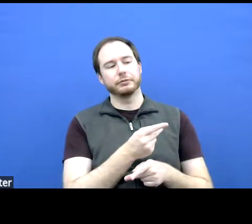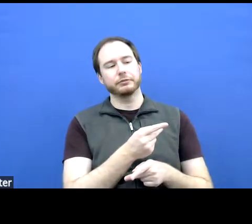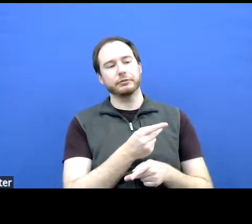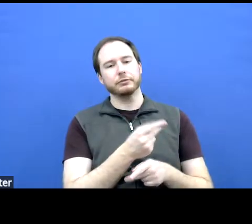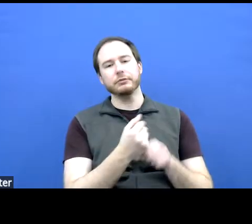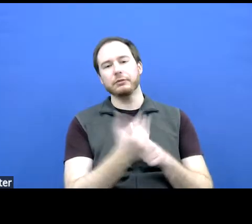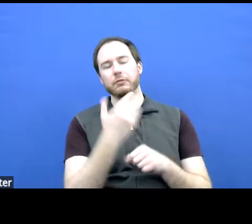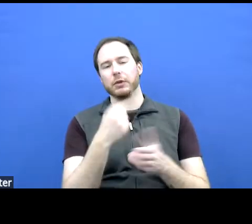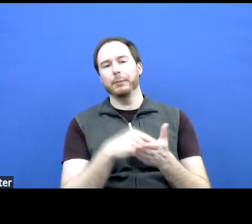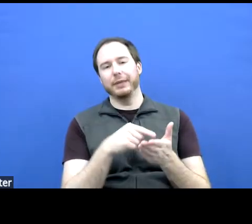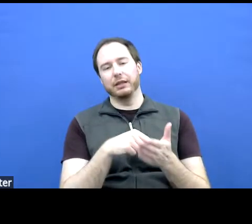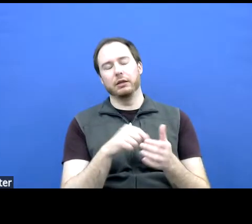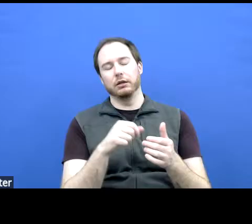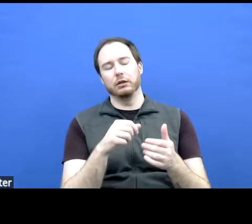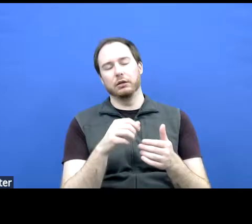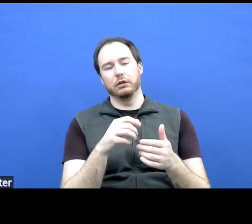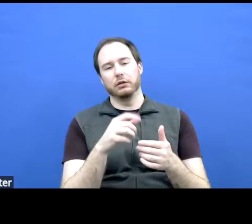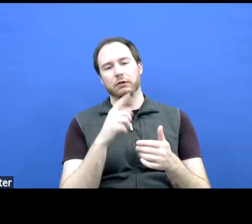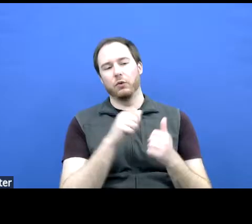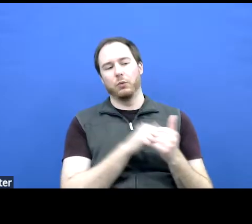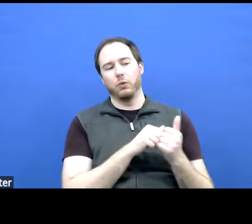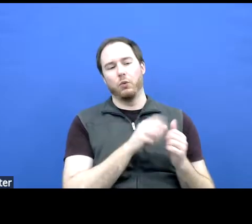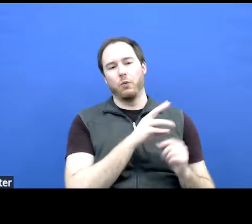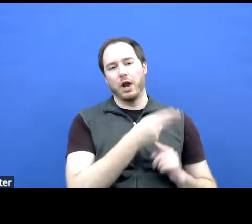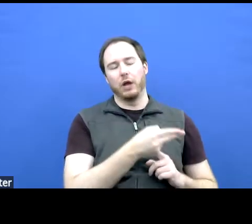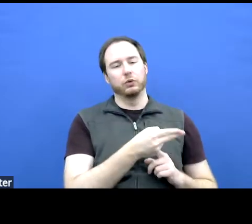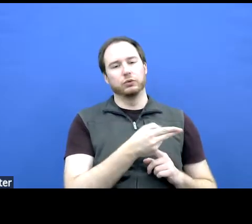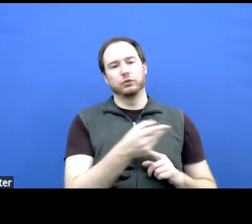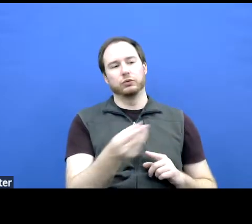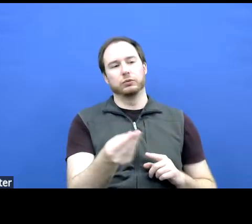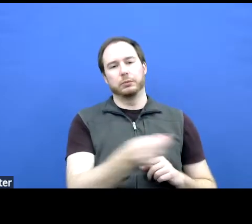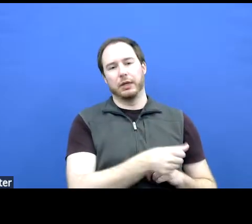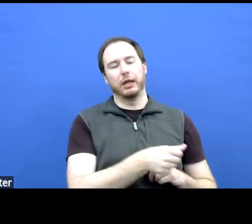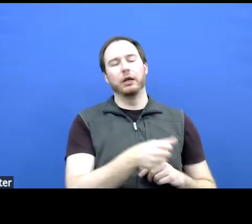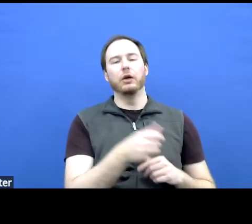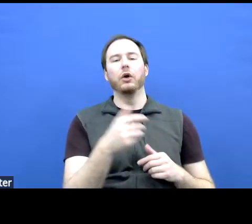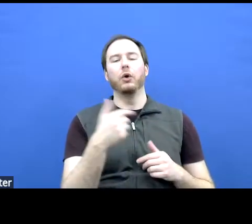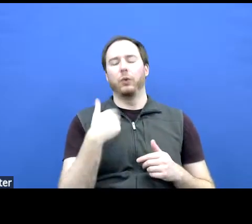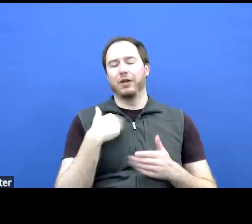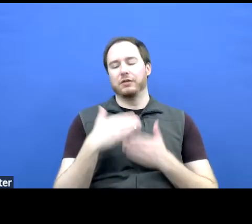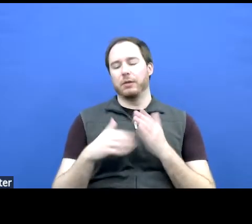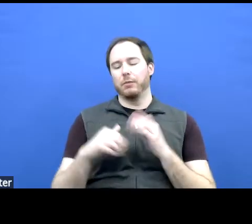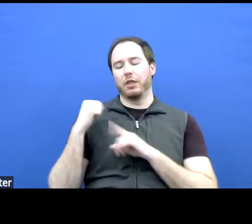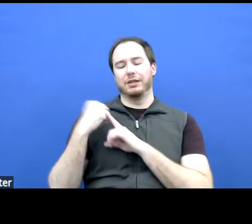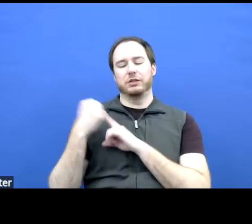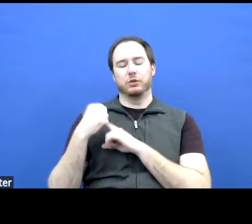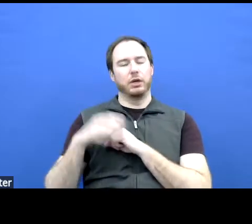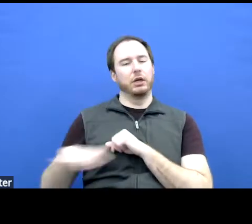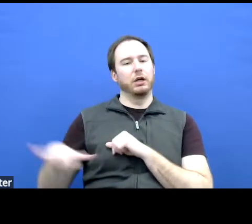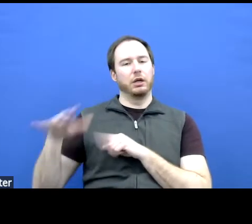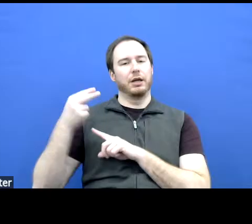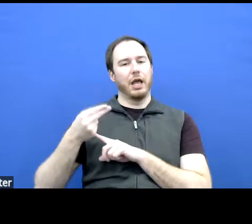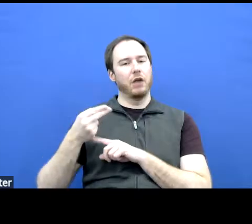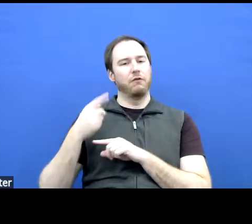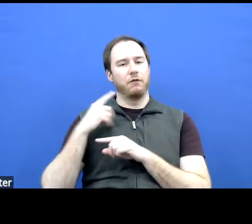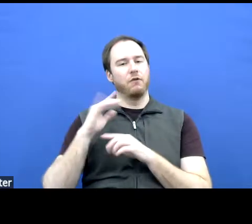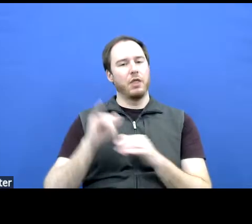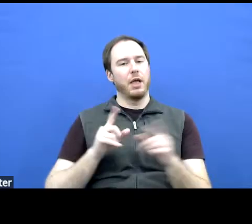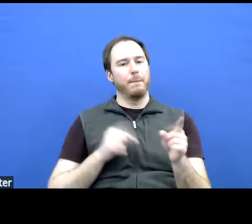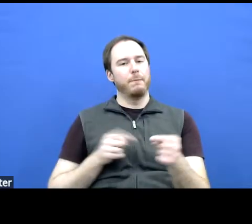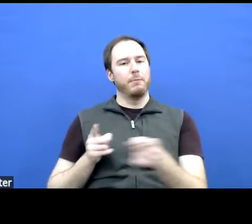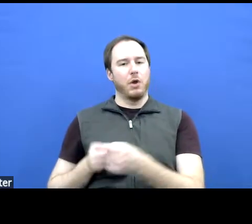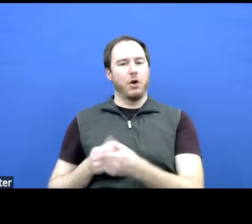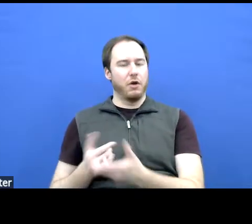send that bill to the Sportsman Warehouse. We do that for some other parcels where we